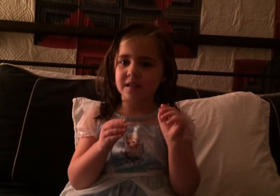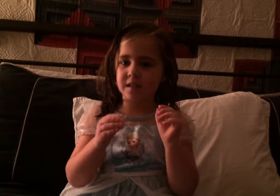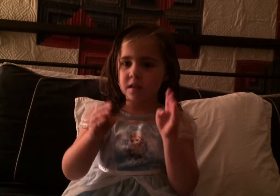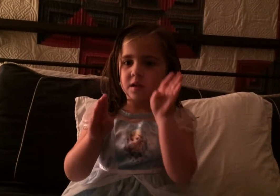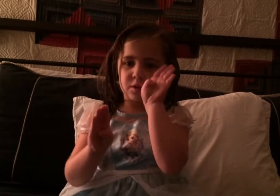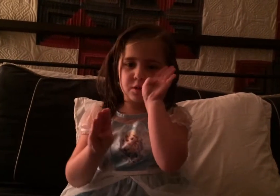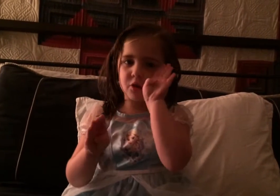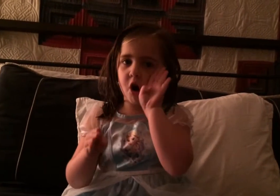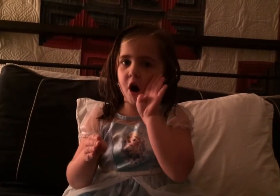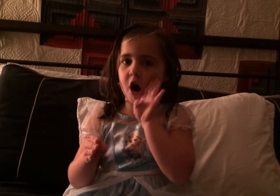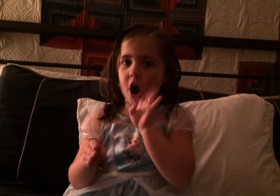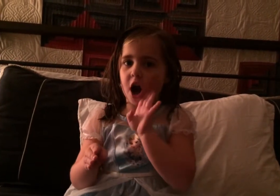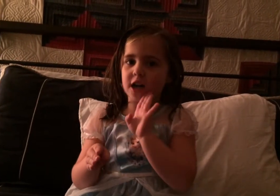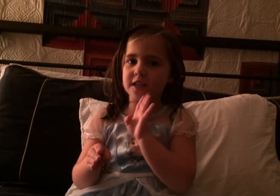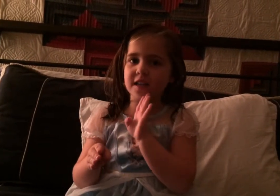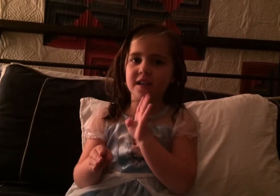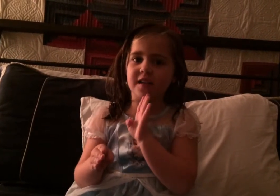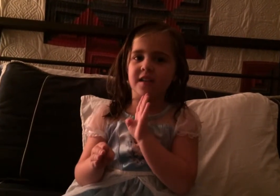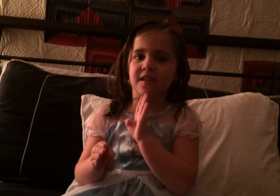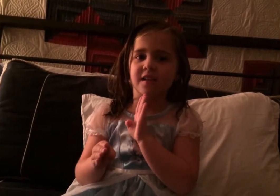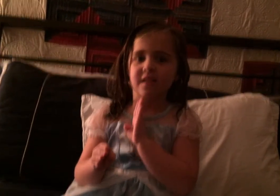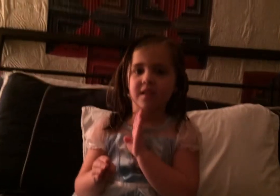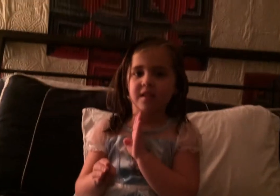Dog. What's wolf?